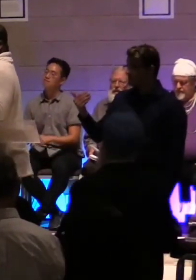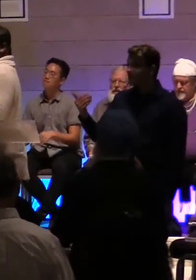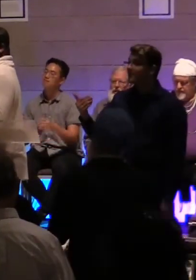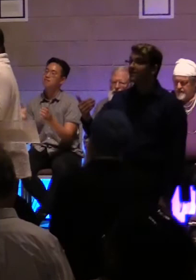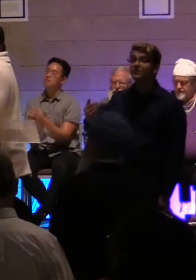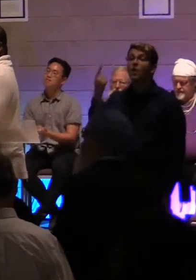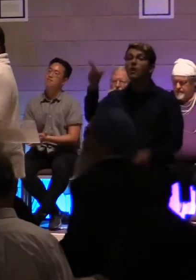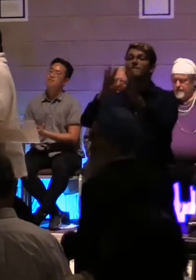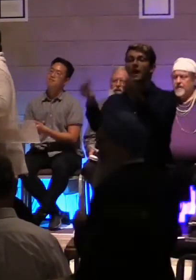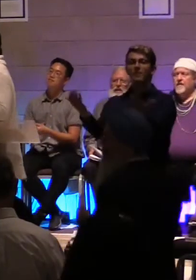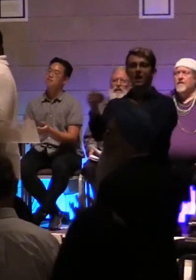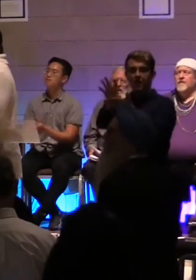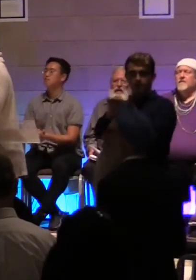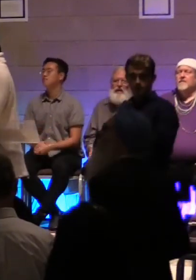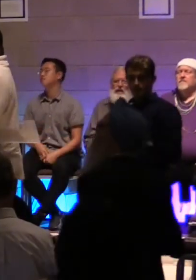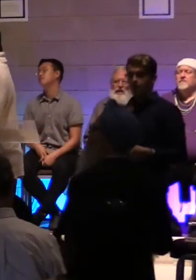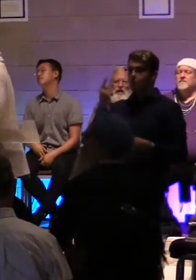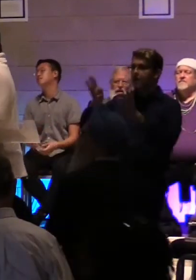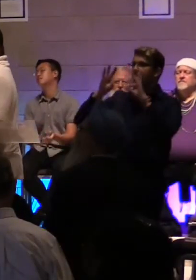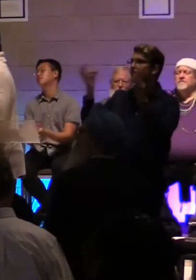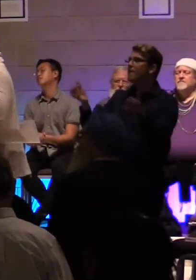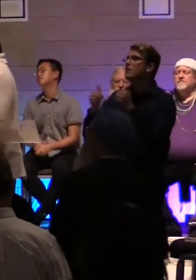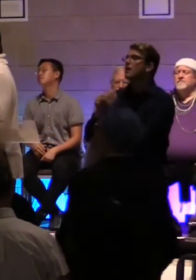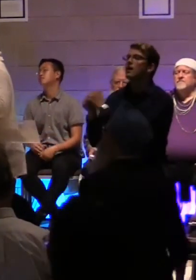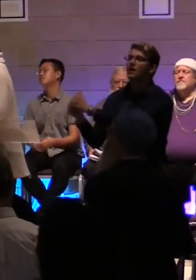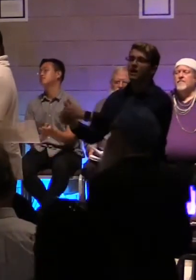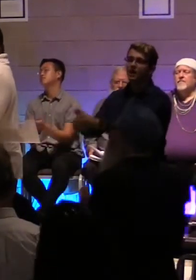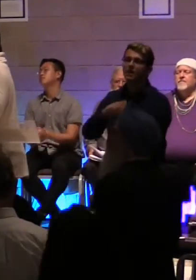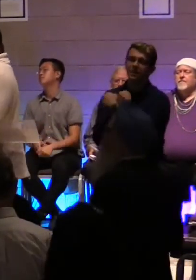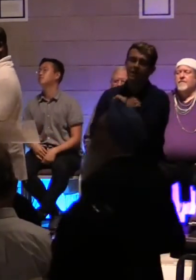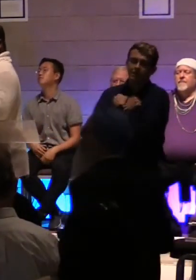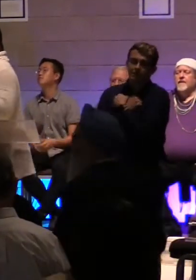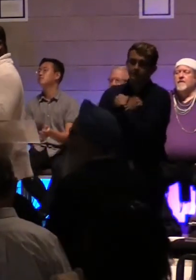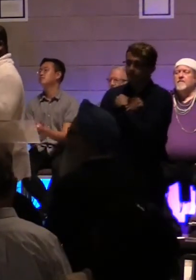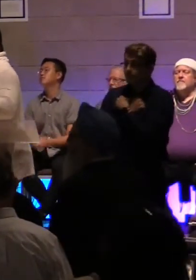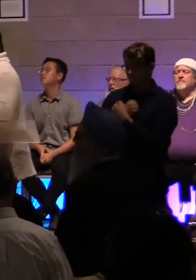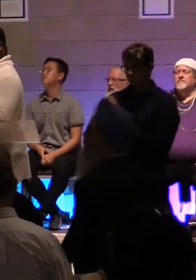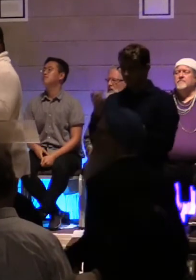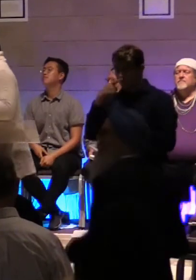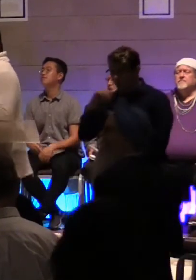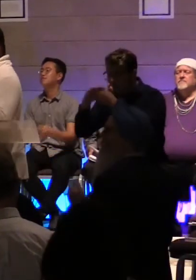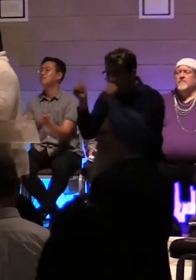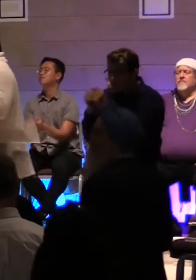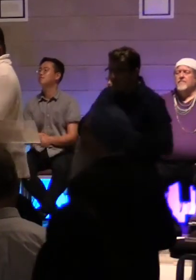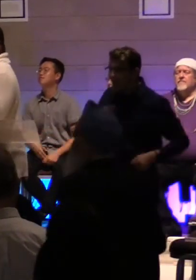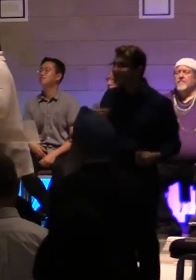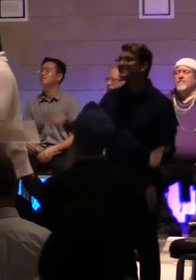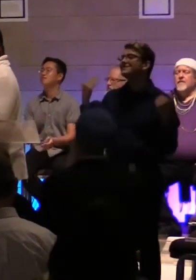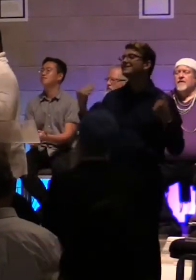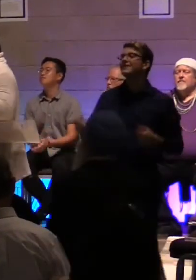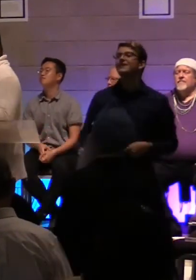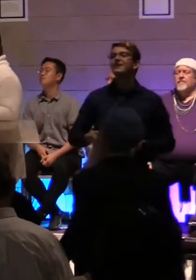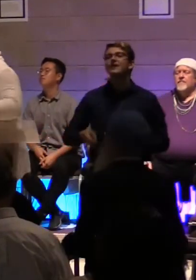One family living in love. Can y'all say that? You like that? Come on, let's sing it together one